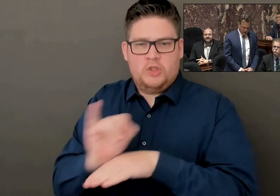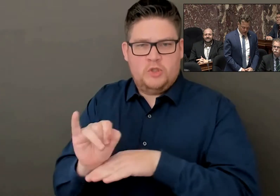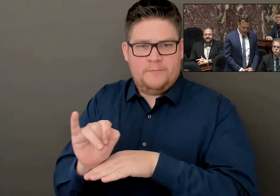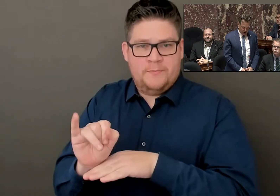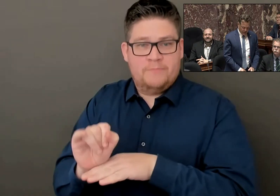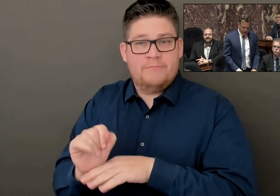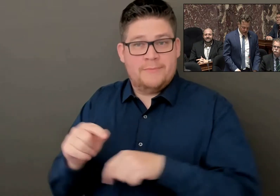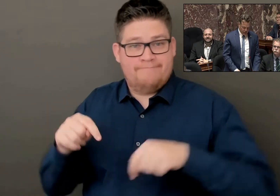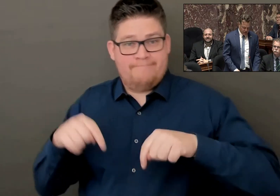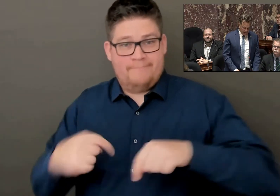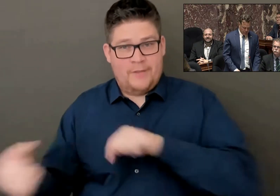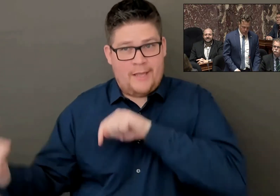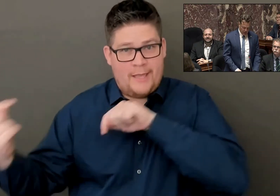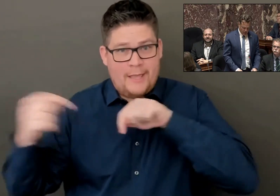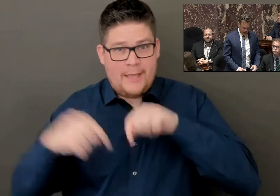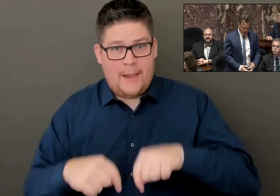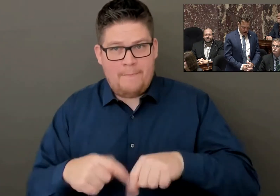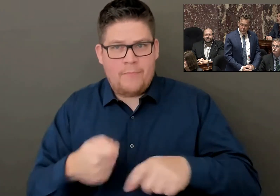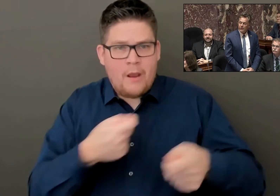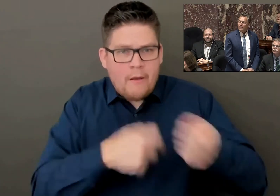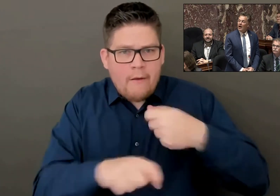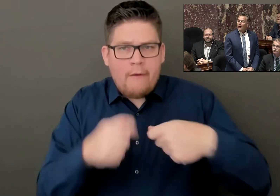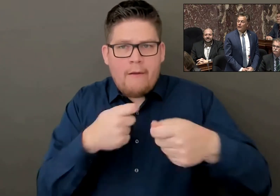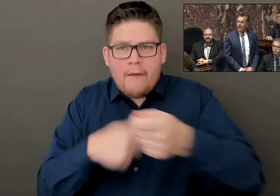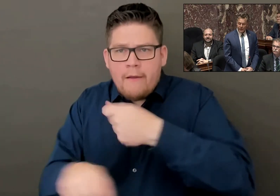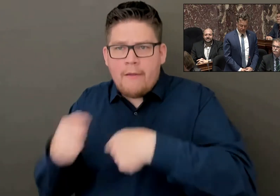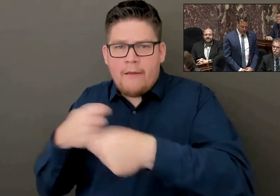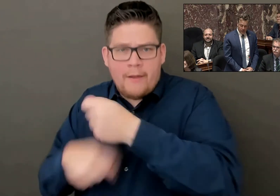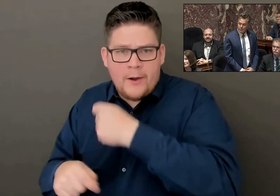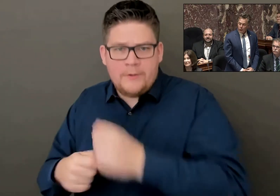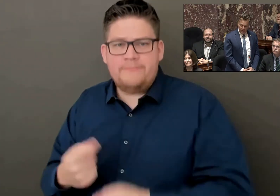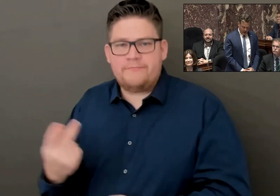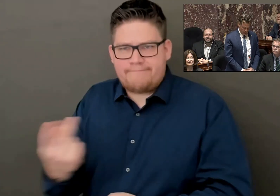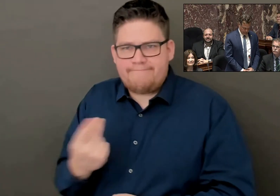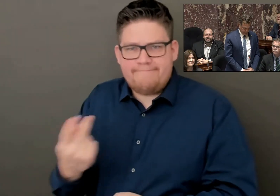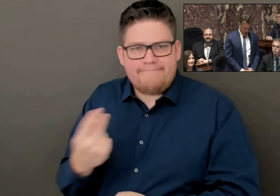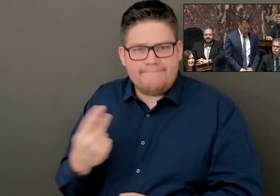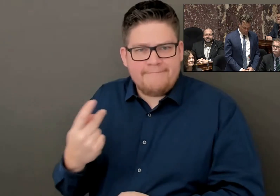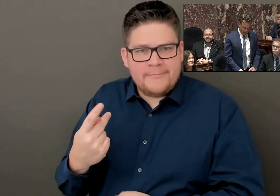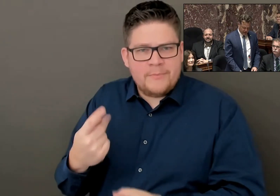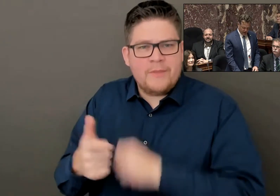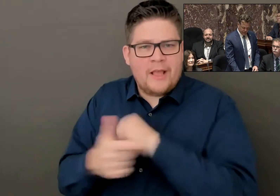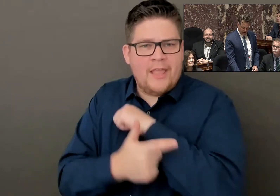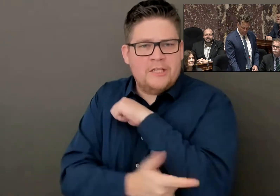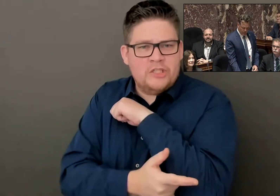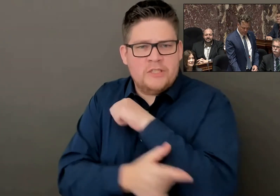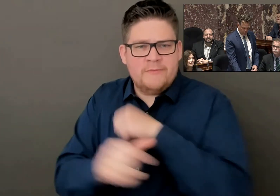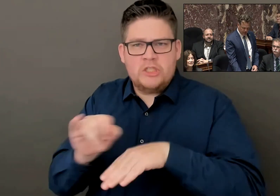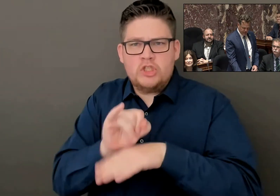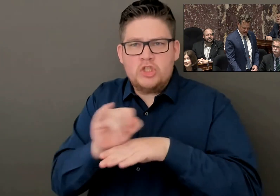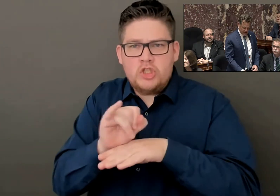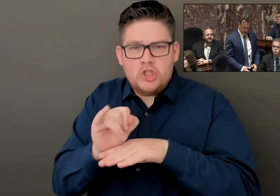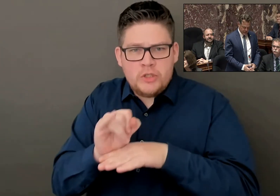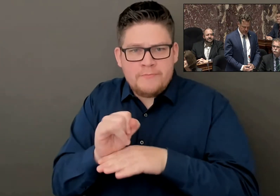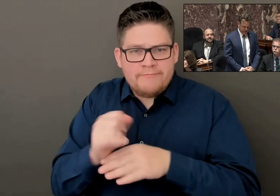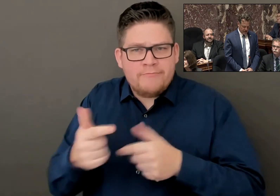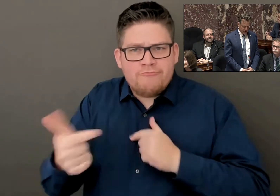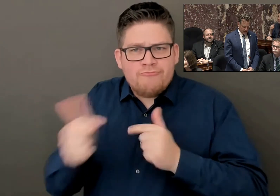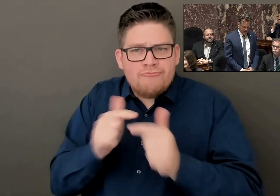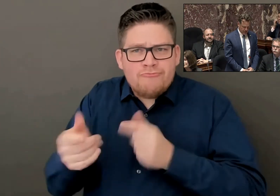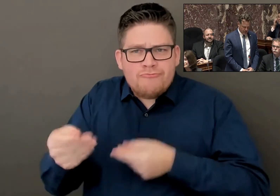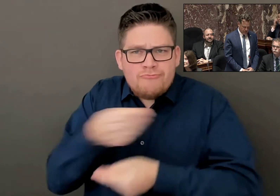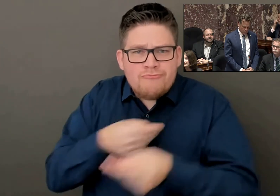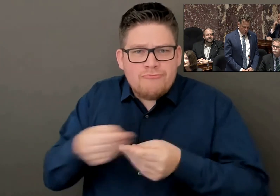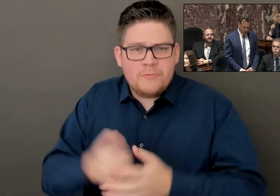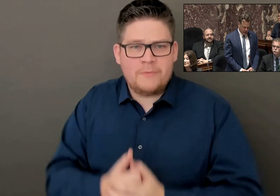to celebrate the long-standing friendship between our 2 countries, this year more than ever. We recognize how important it is to continue this